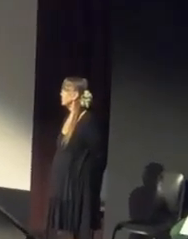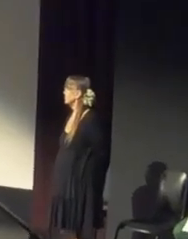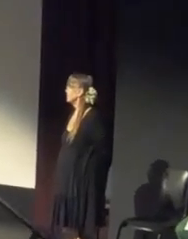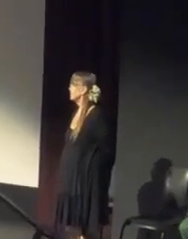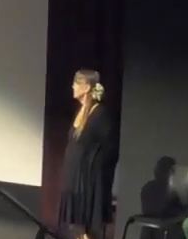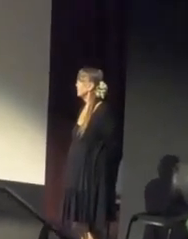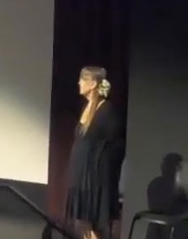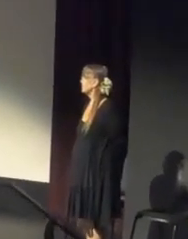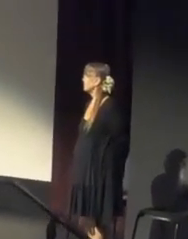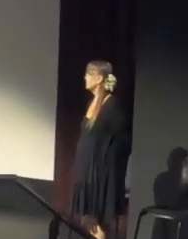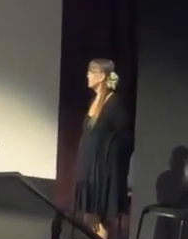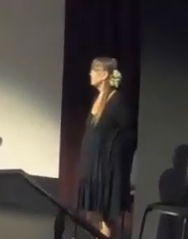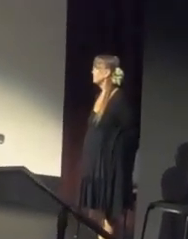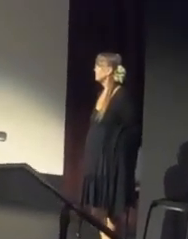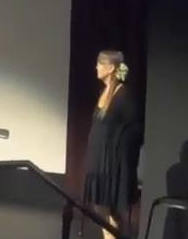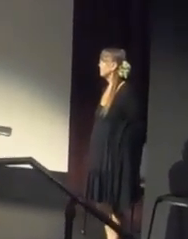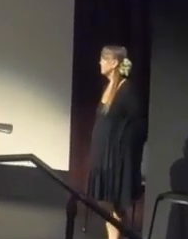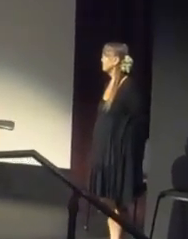for the celebration.